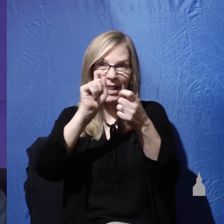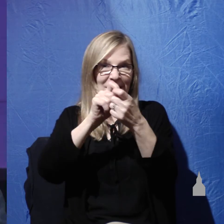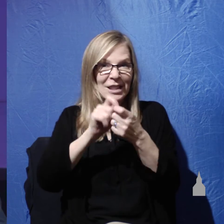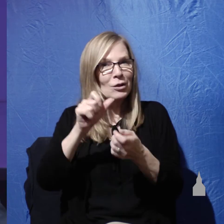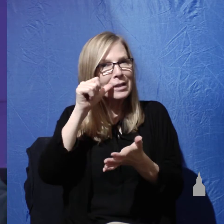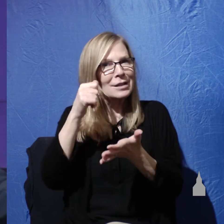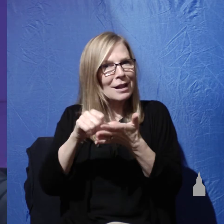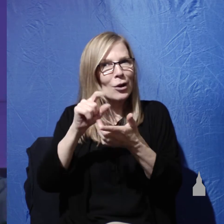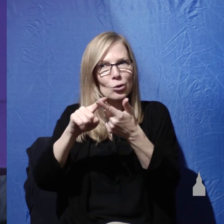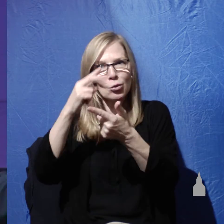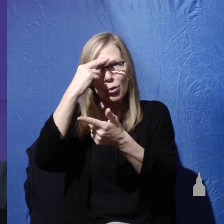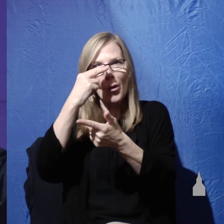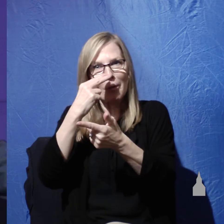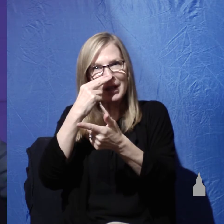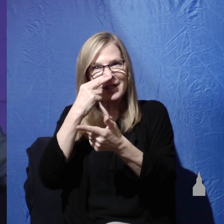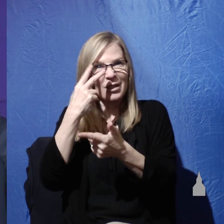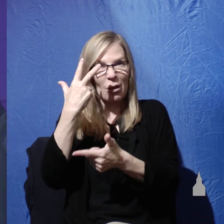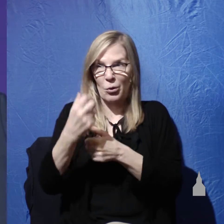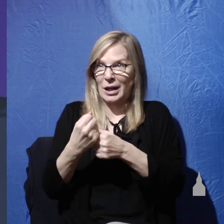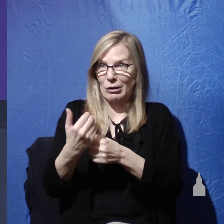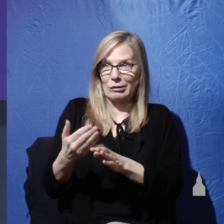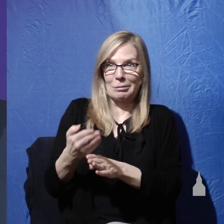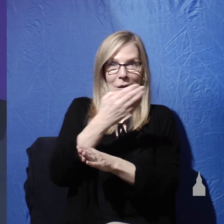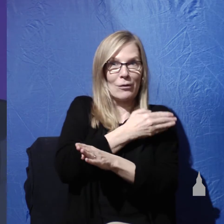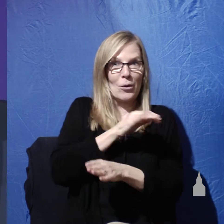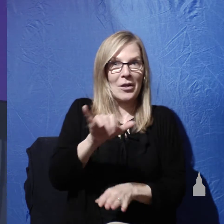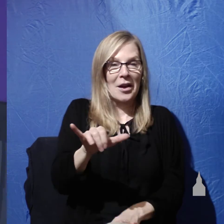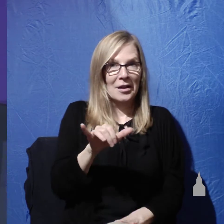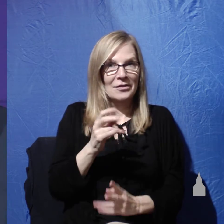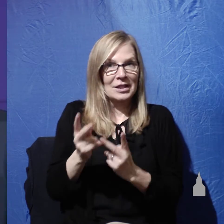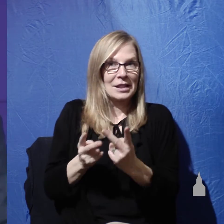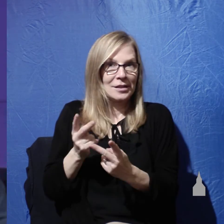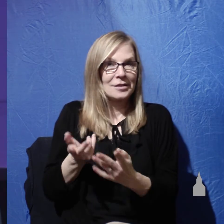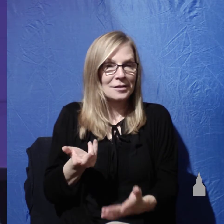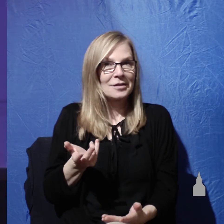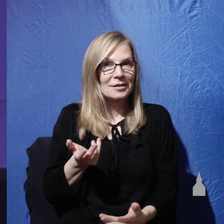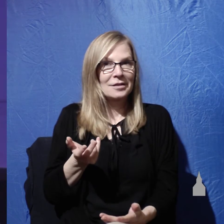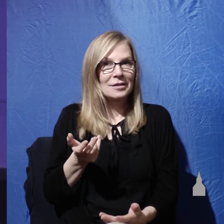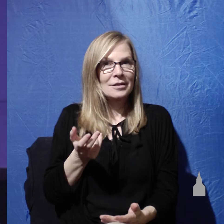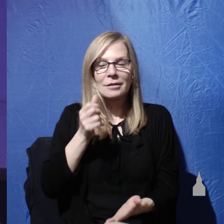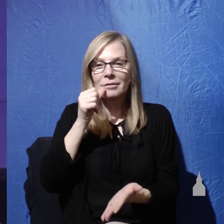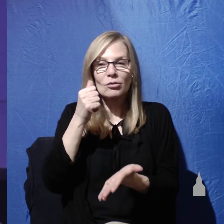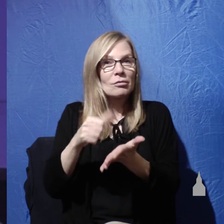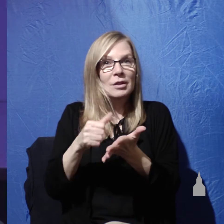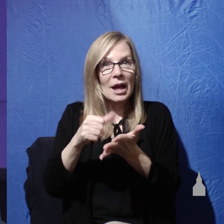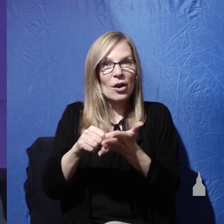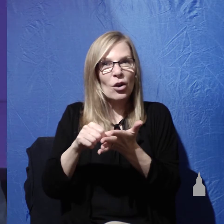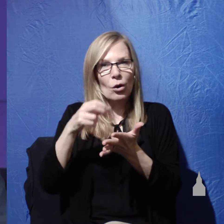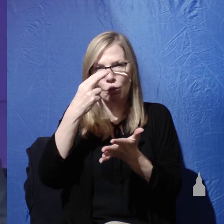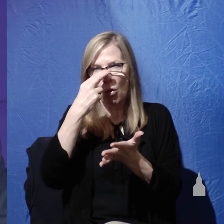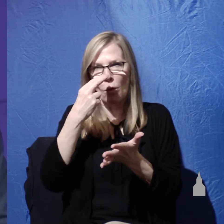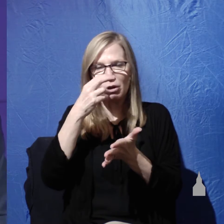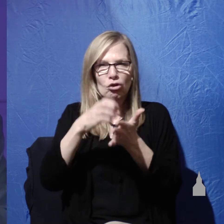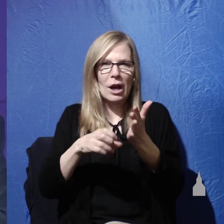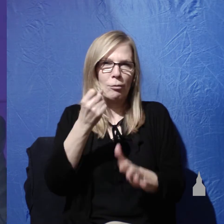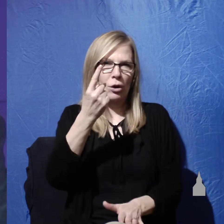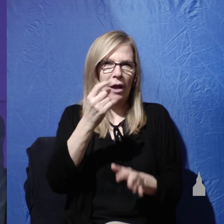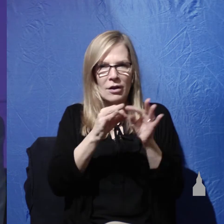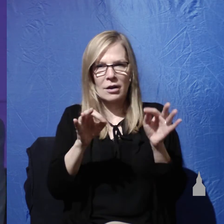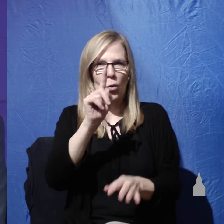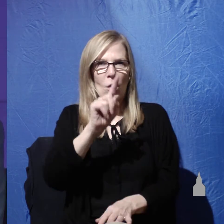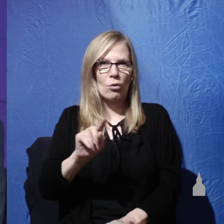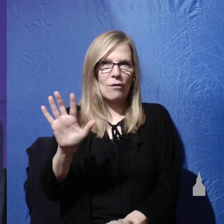his letter to the Romans 3 years earlier. Listen to what Paul said in Romans chapter 11, verses 1 through 5. This